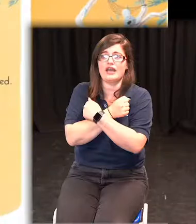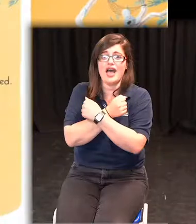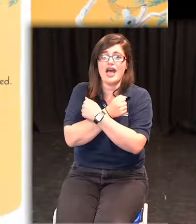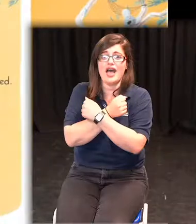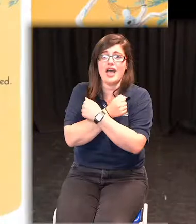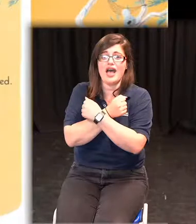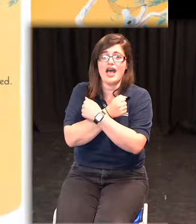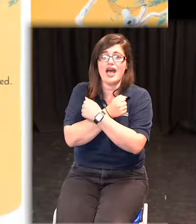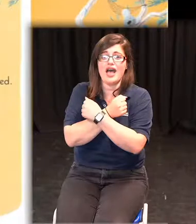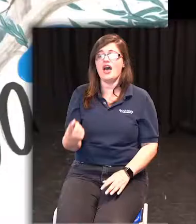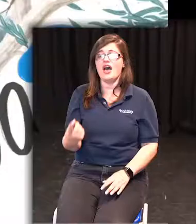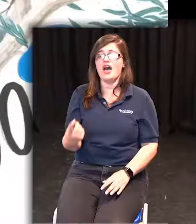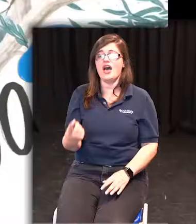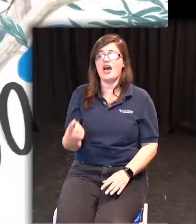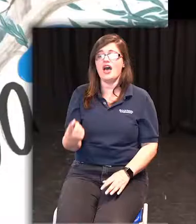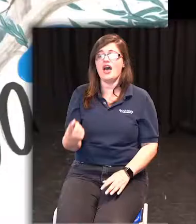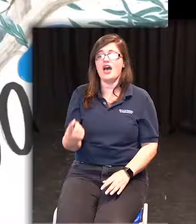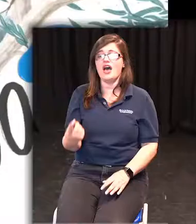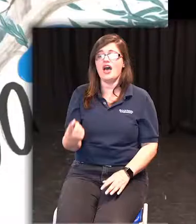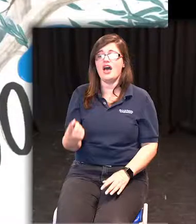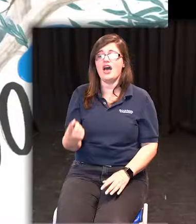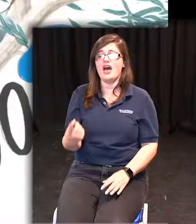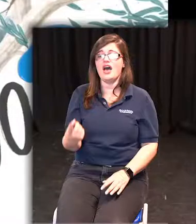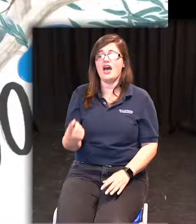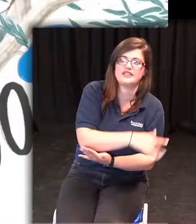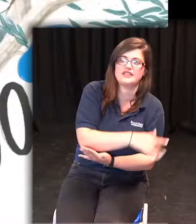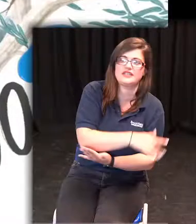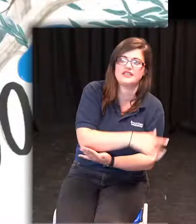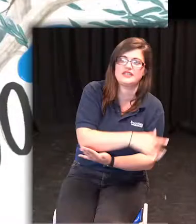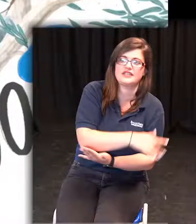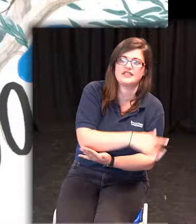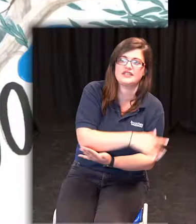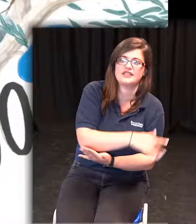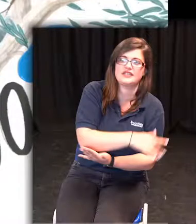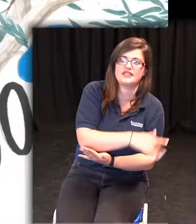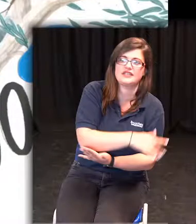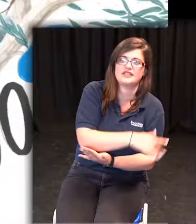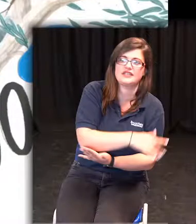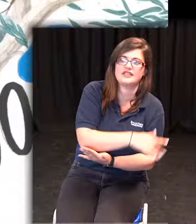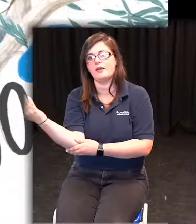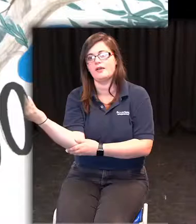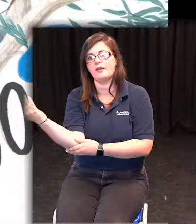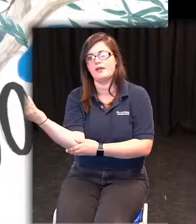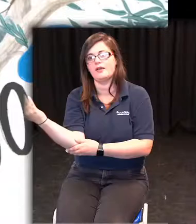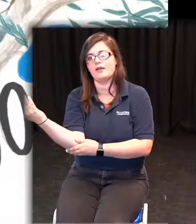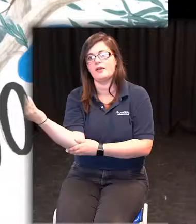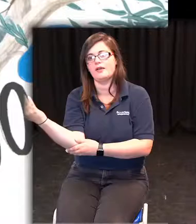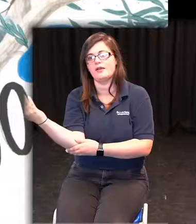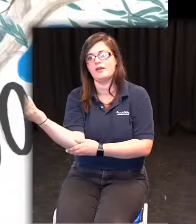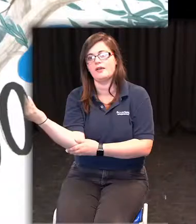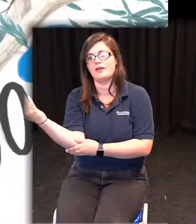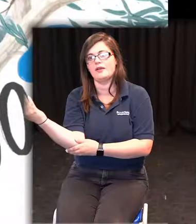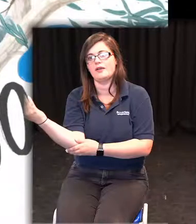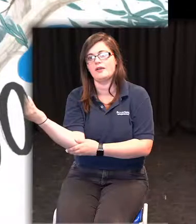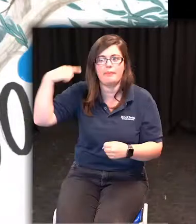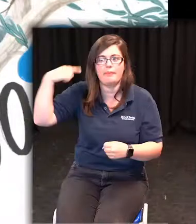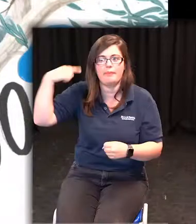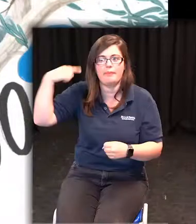I just can't." Woof! Down came the tree with a crackling and a pinging and